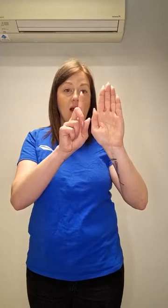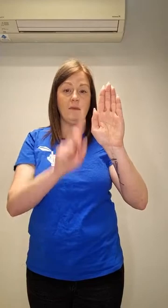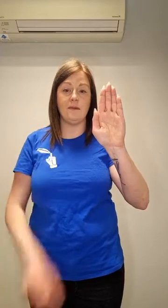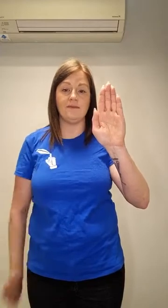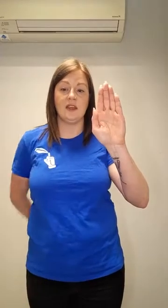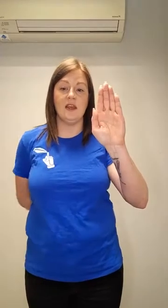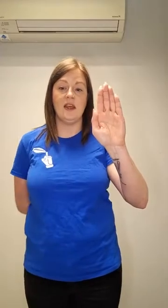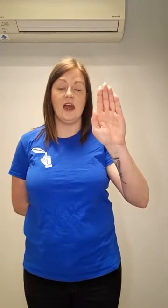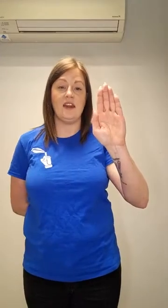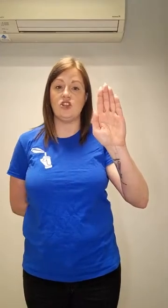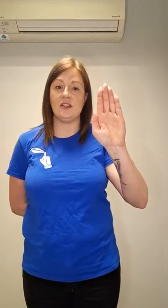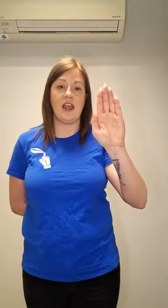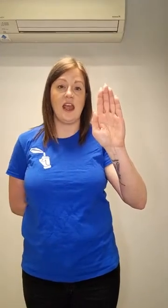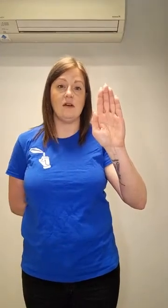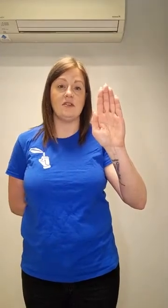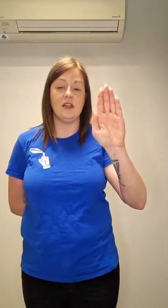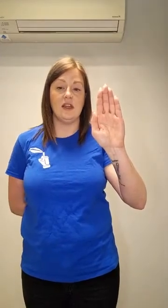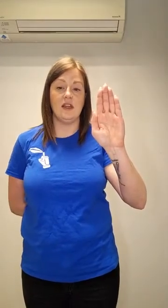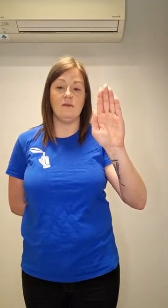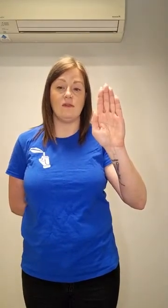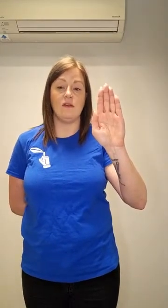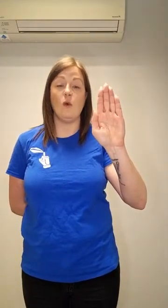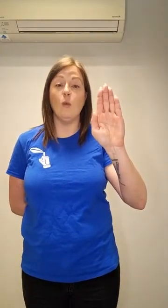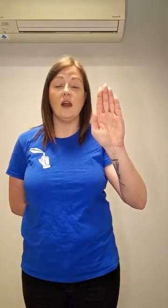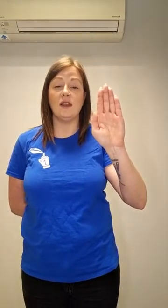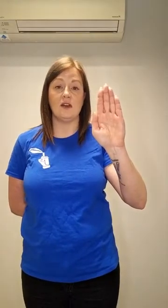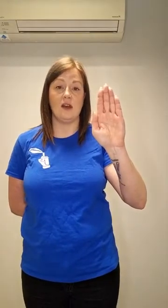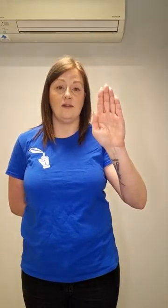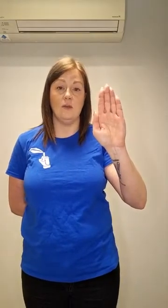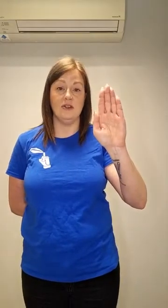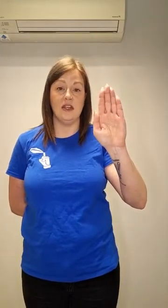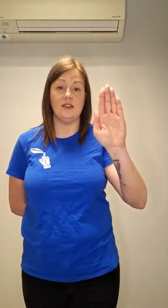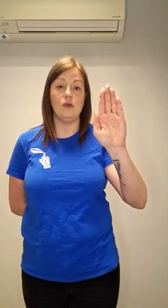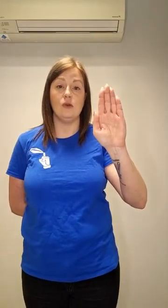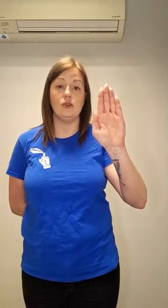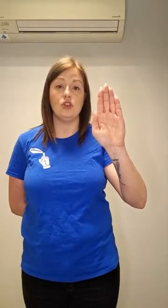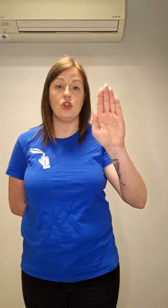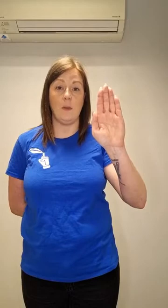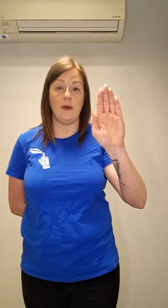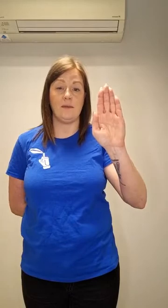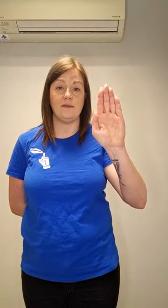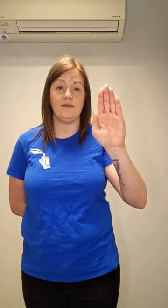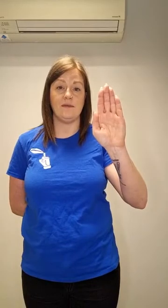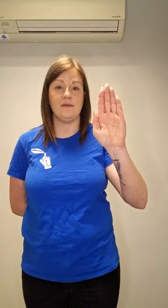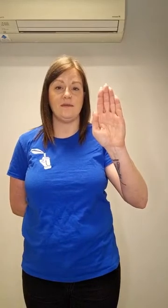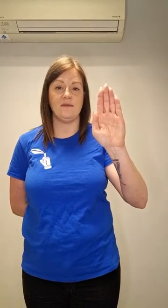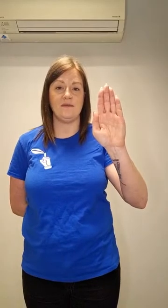up, and it's just held in front of your working side of your body. So stop.